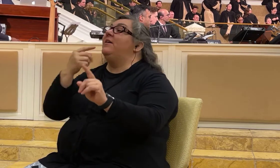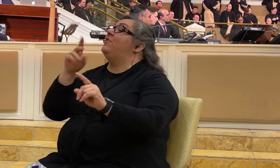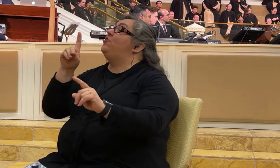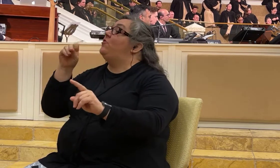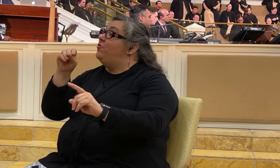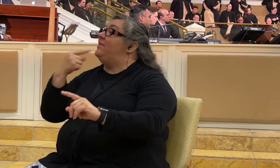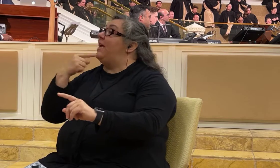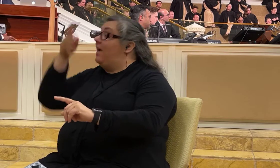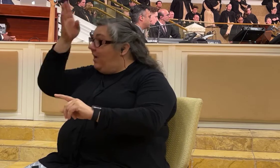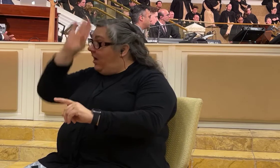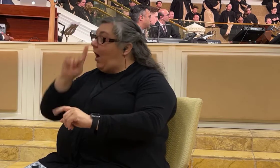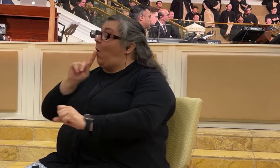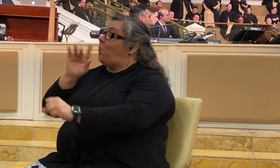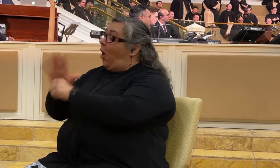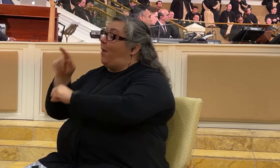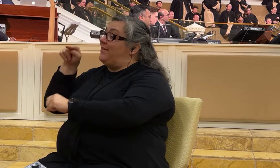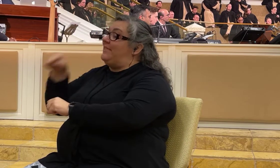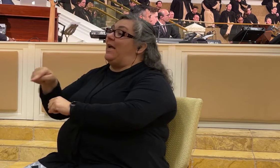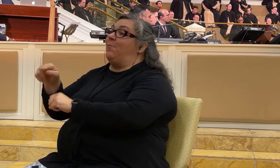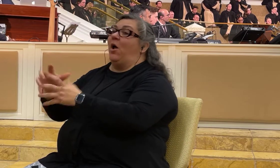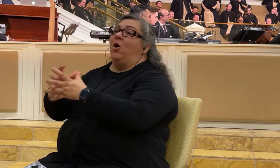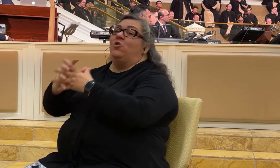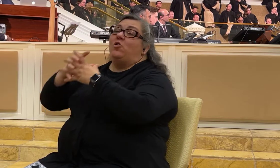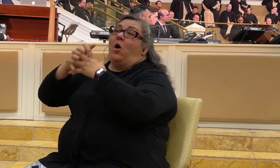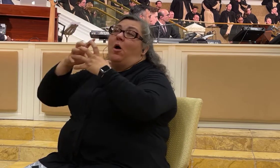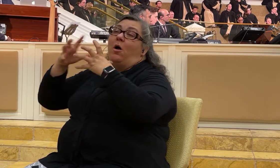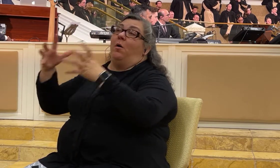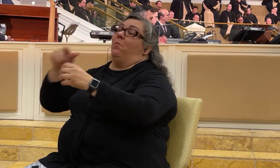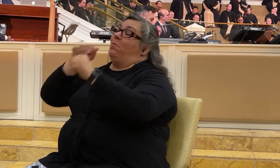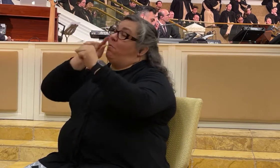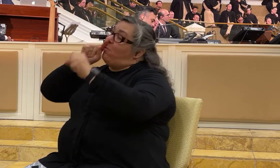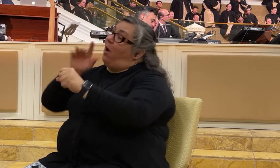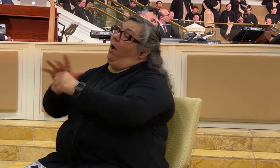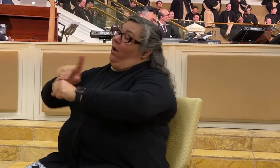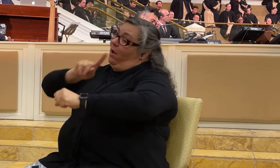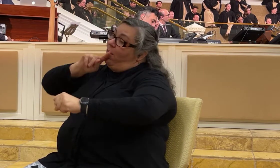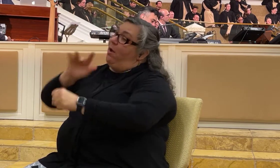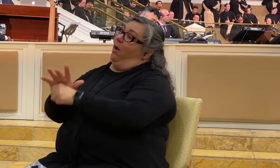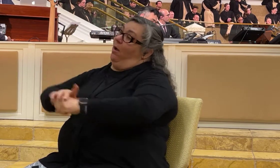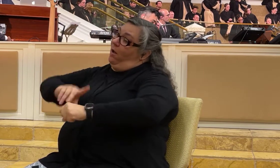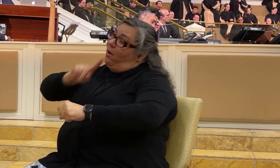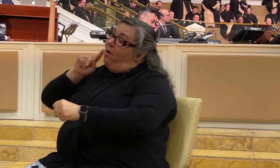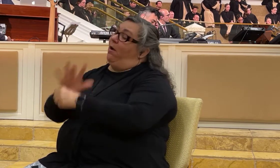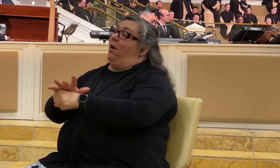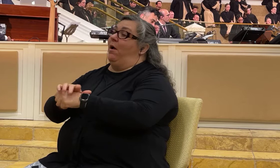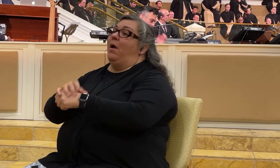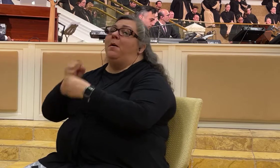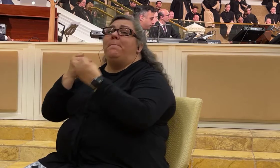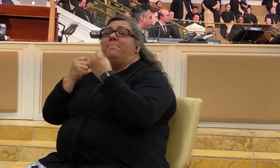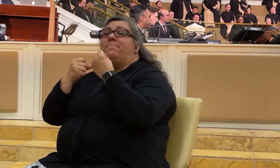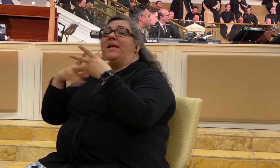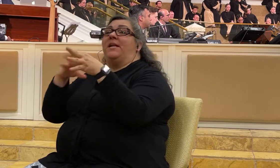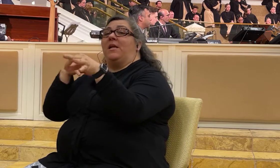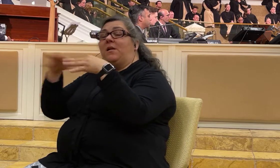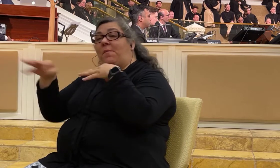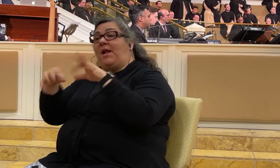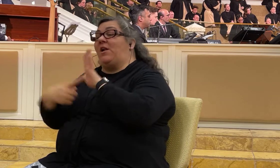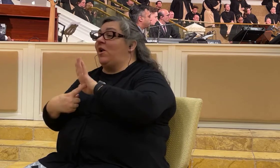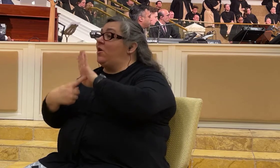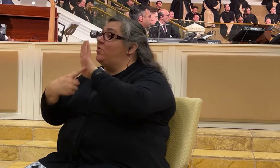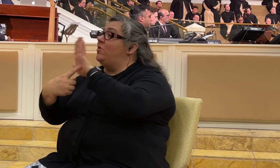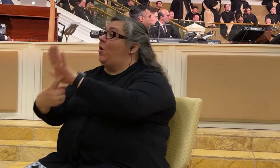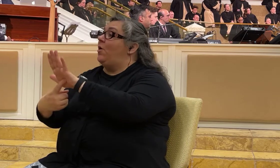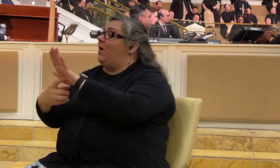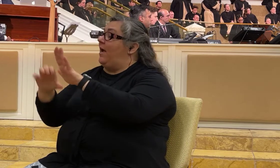with lavish and verbose kinds of promises. Many of them descriptive and explaining